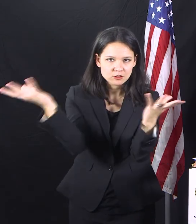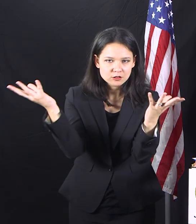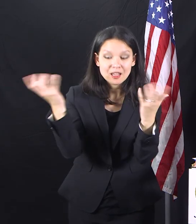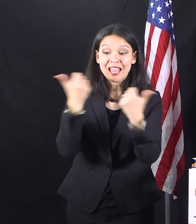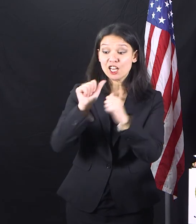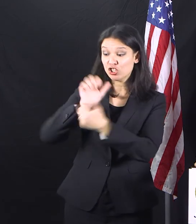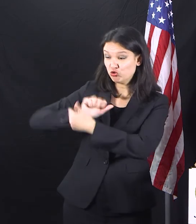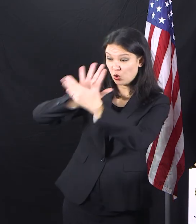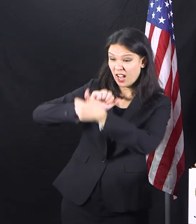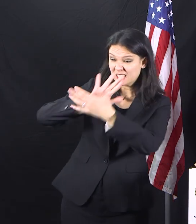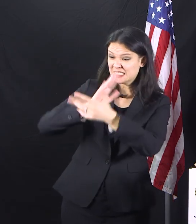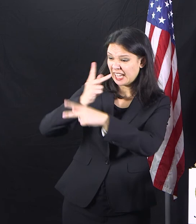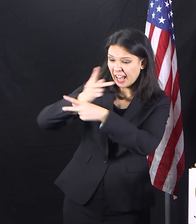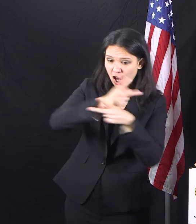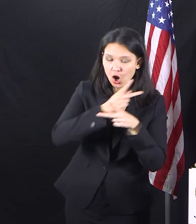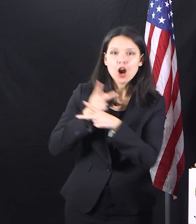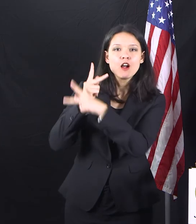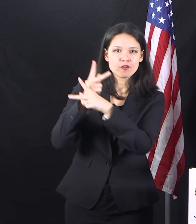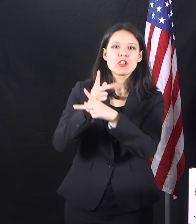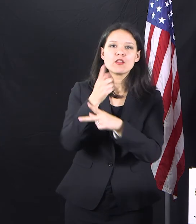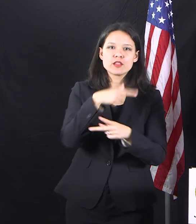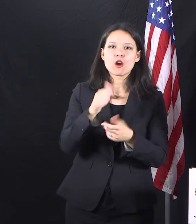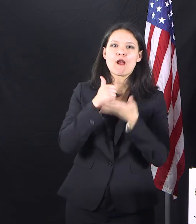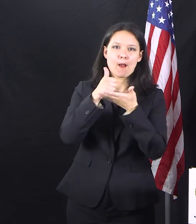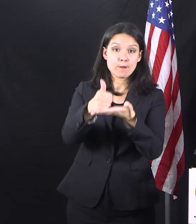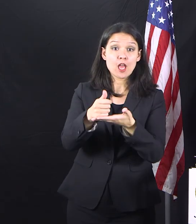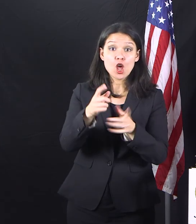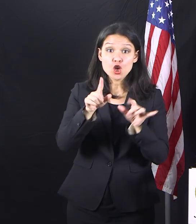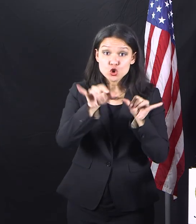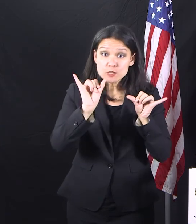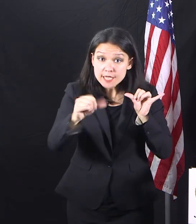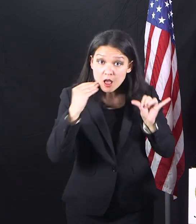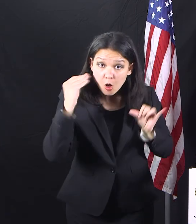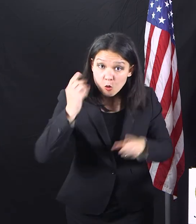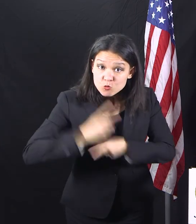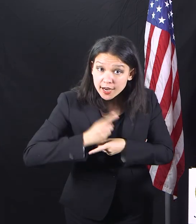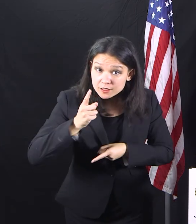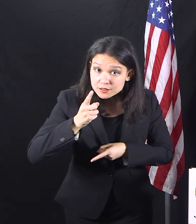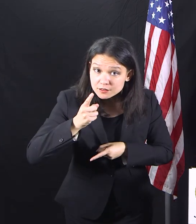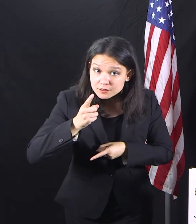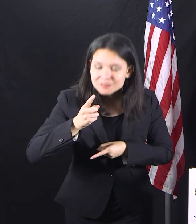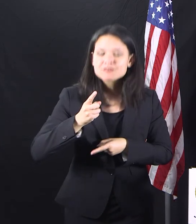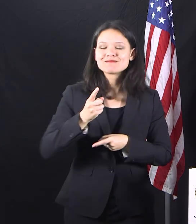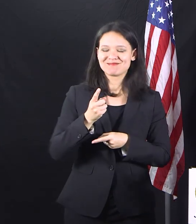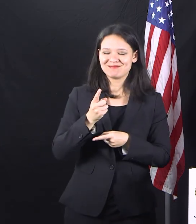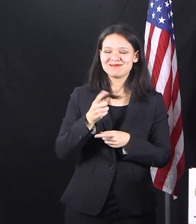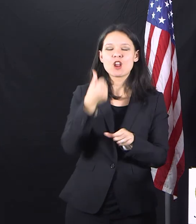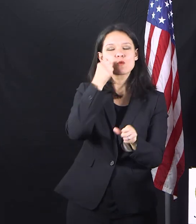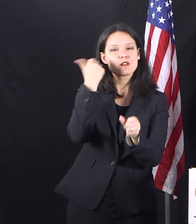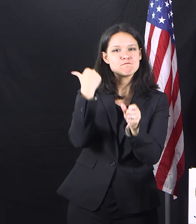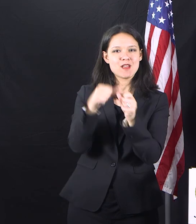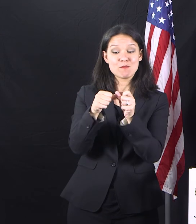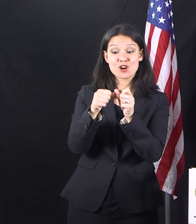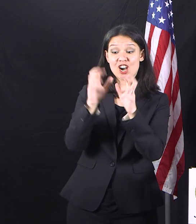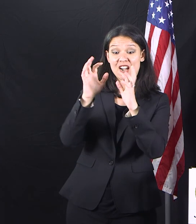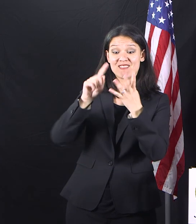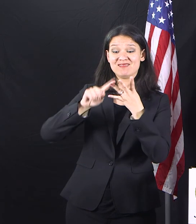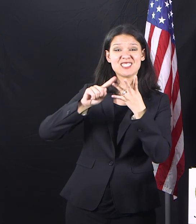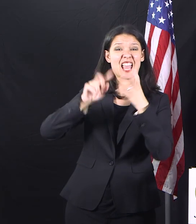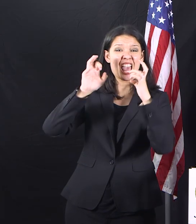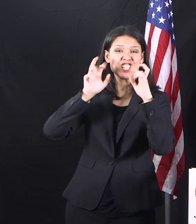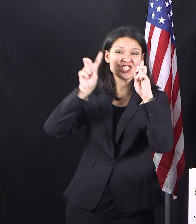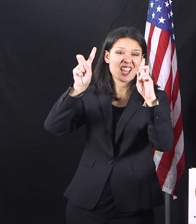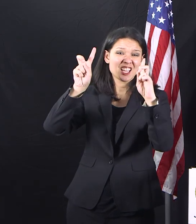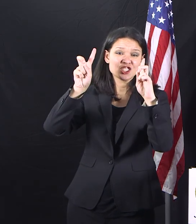to be done while you're all at home, and you are staying home, right? And remember, education right now,